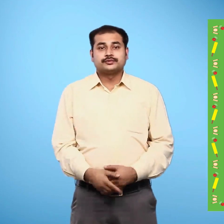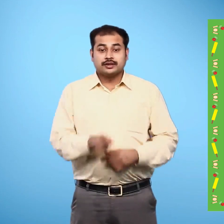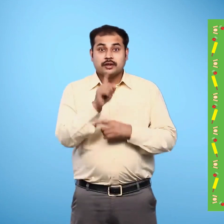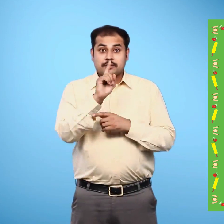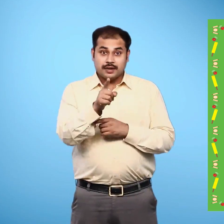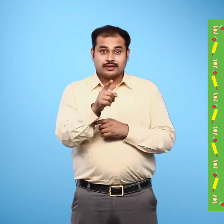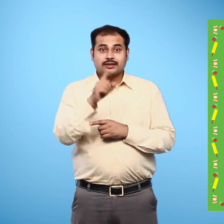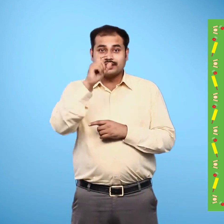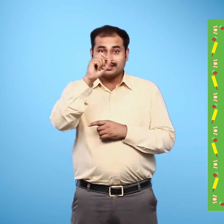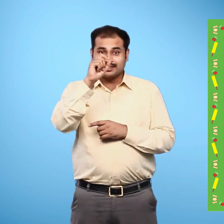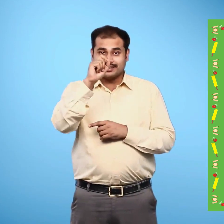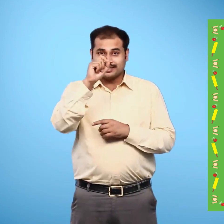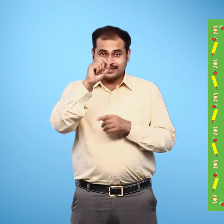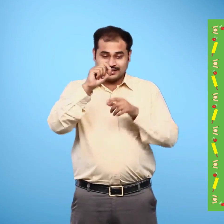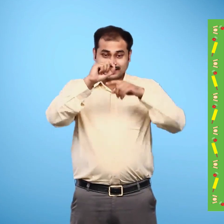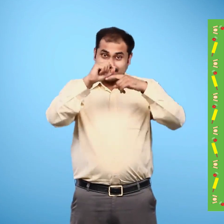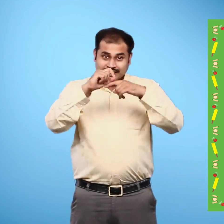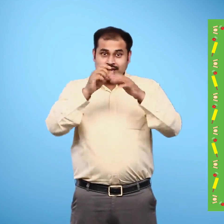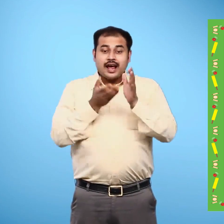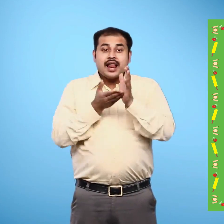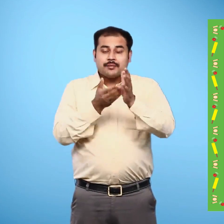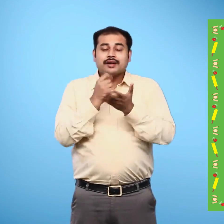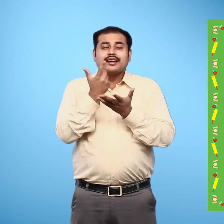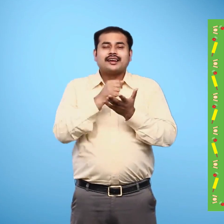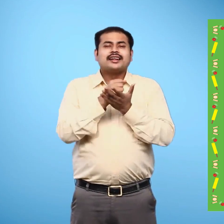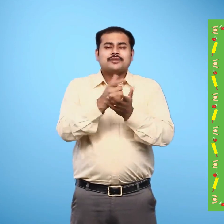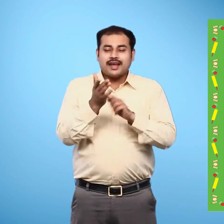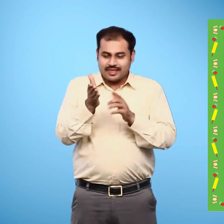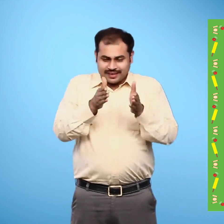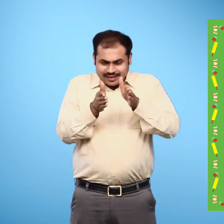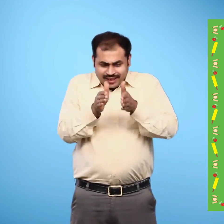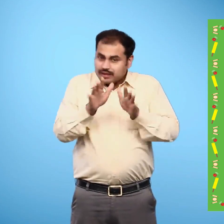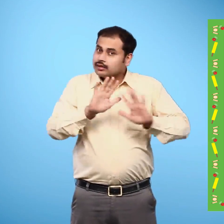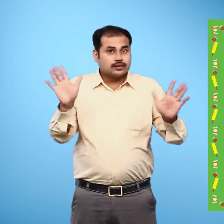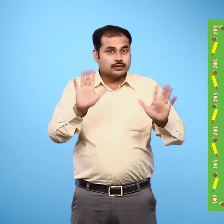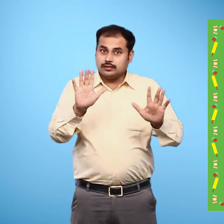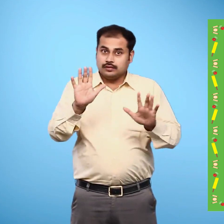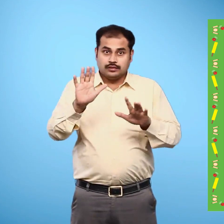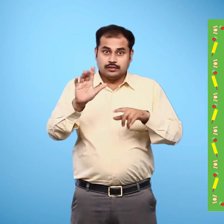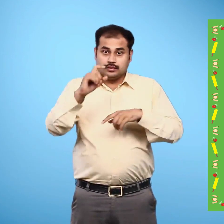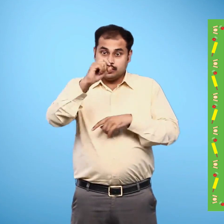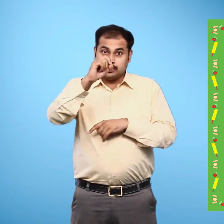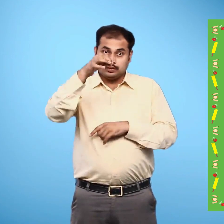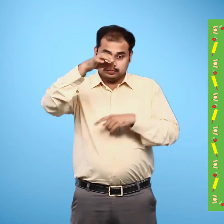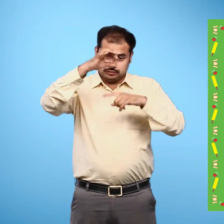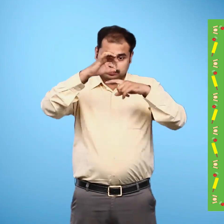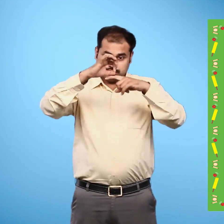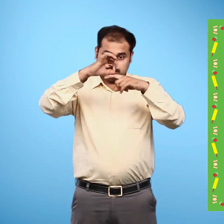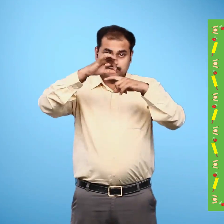In standing position on a surface with no support? Try doing the same using a